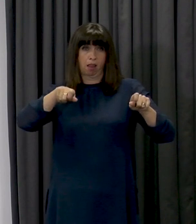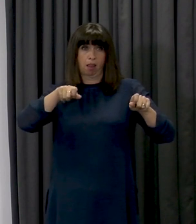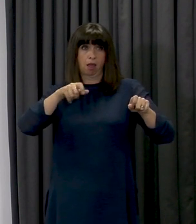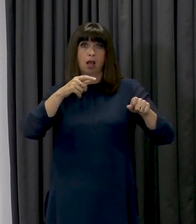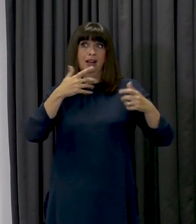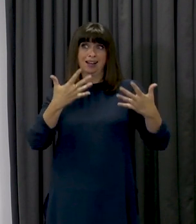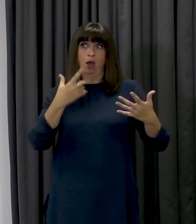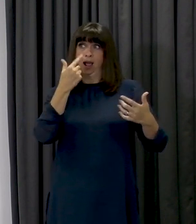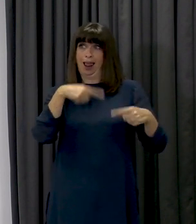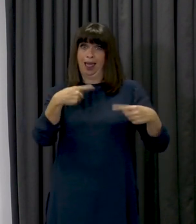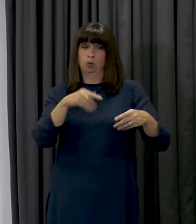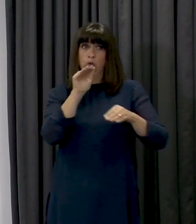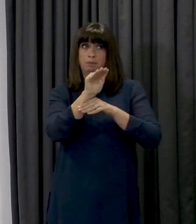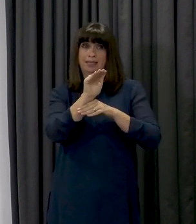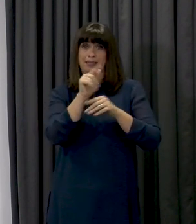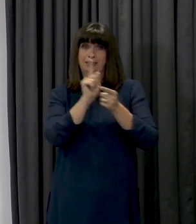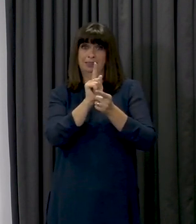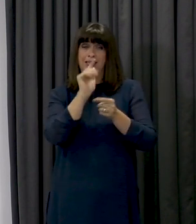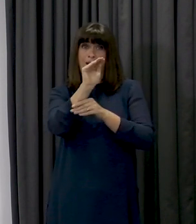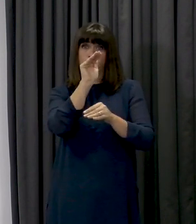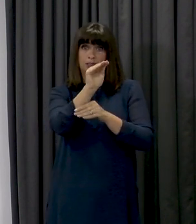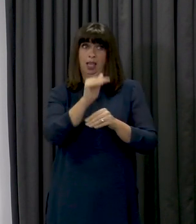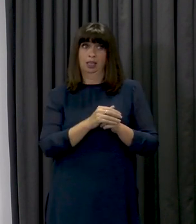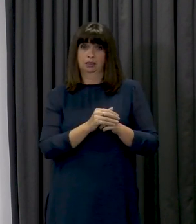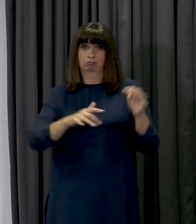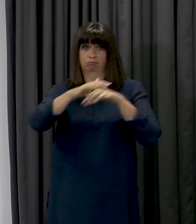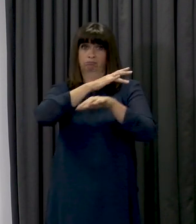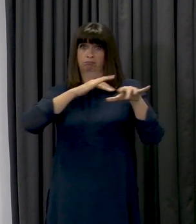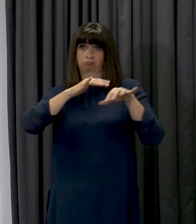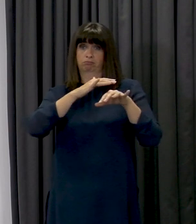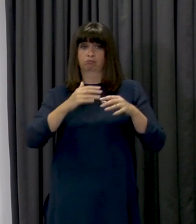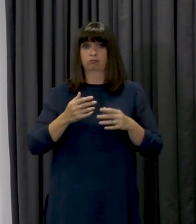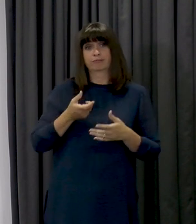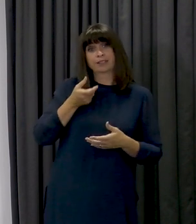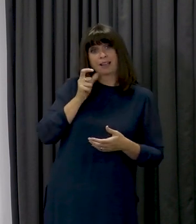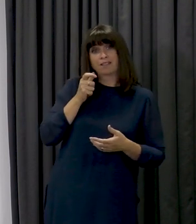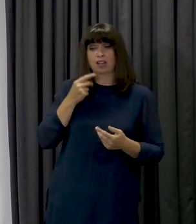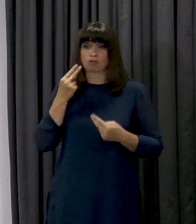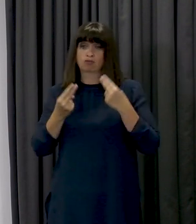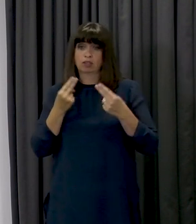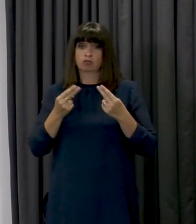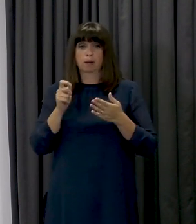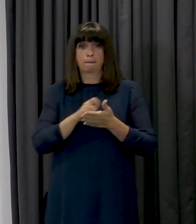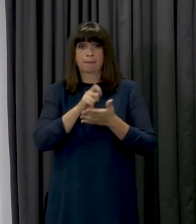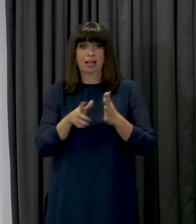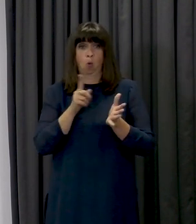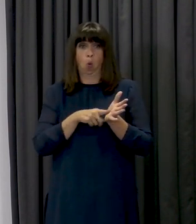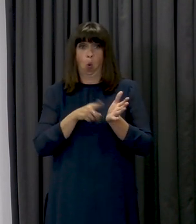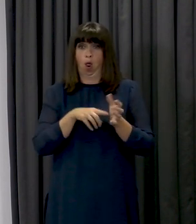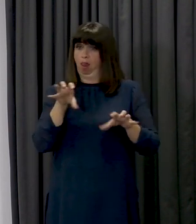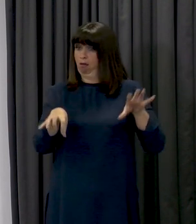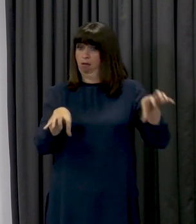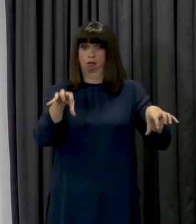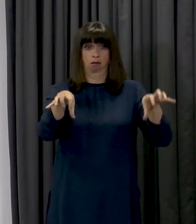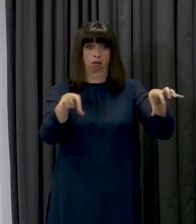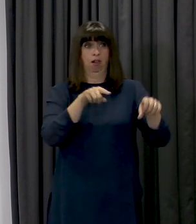meet outdoors. There are pubs, restaurants, cafes, an indoor bowling alley and a bingo hall, all within a stone's throw of these